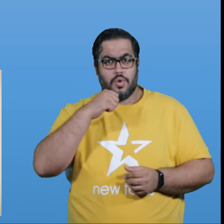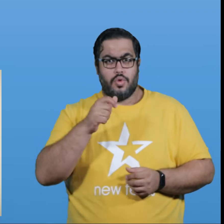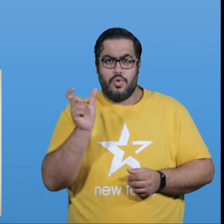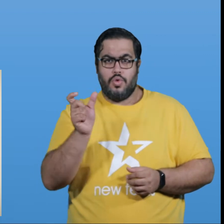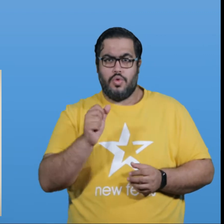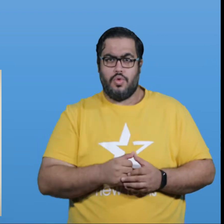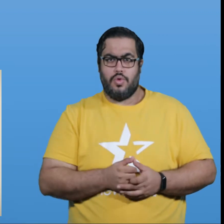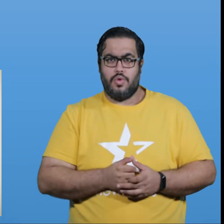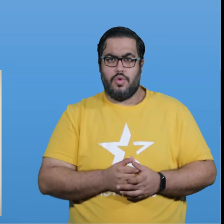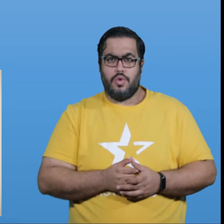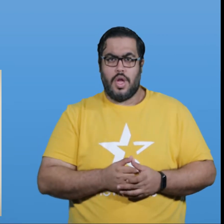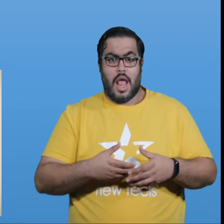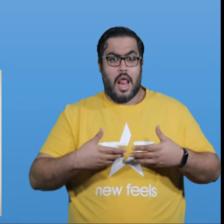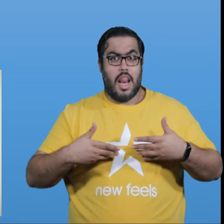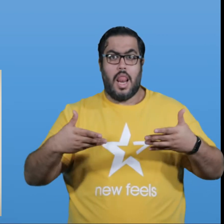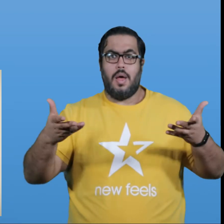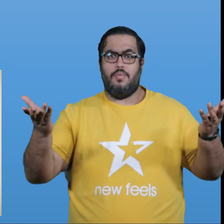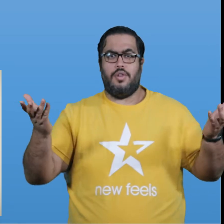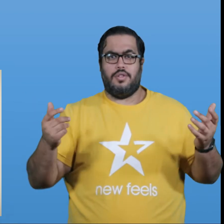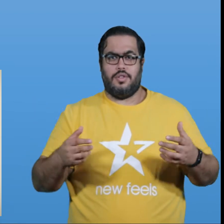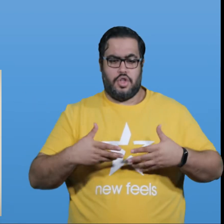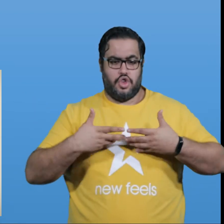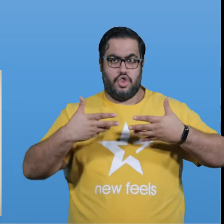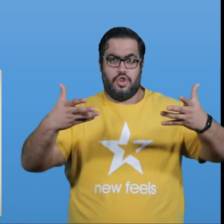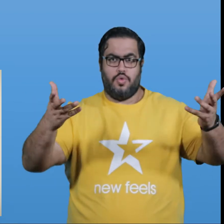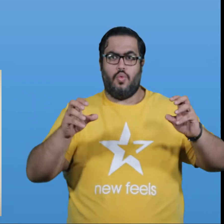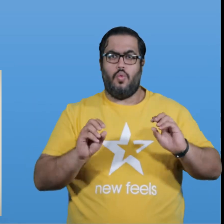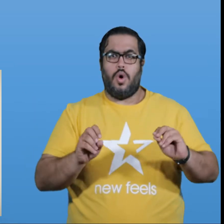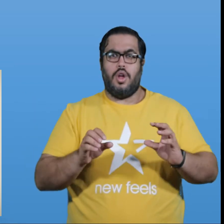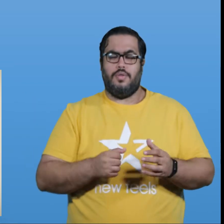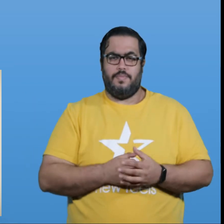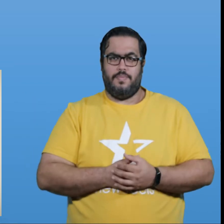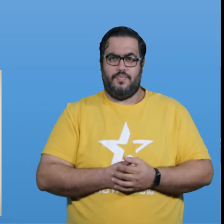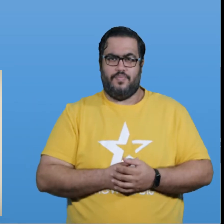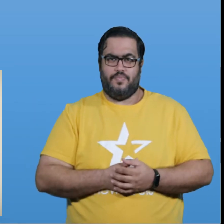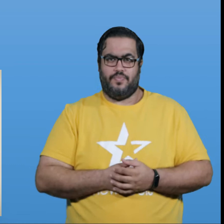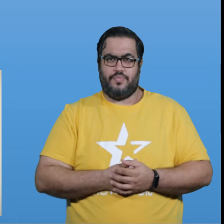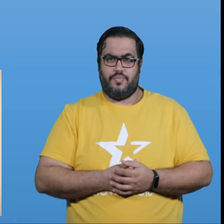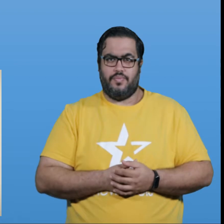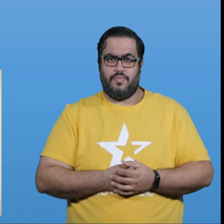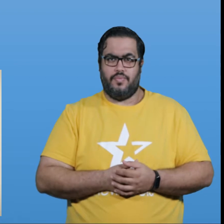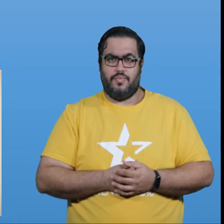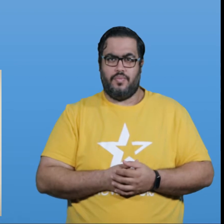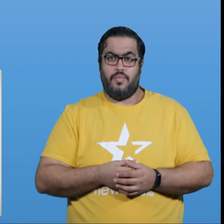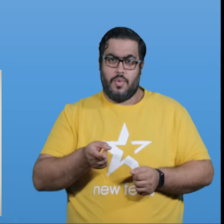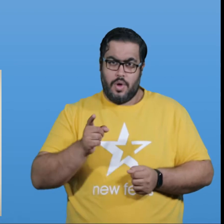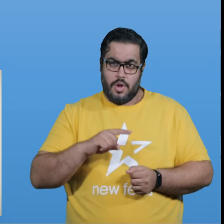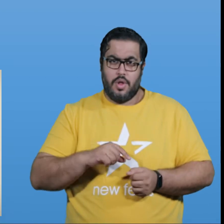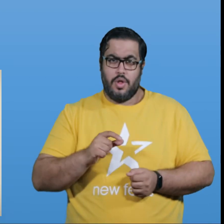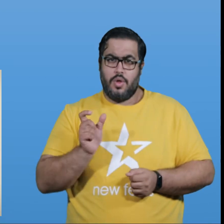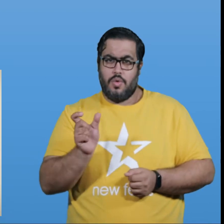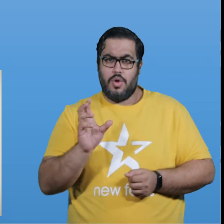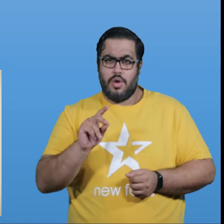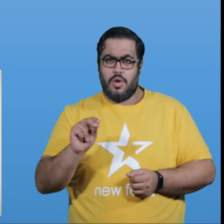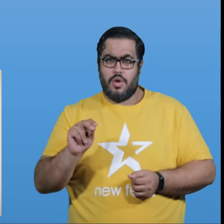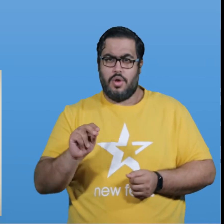magnificently. For example, the villa at the corner is very expensive. It is